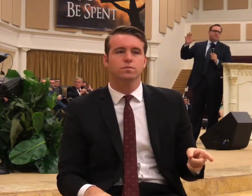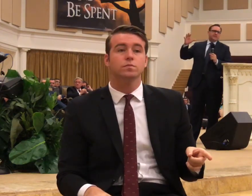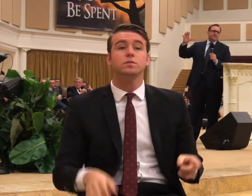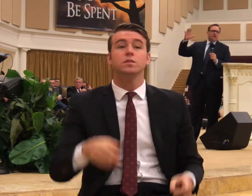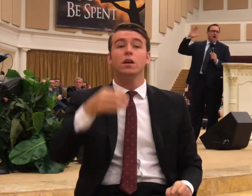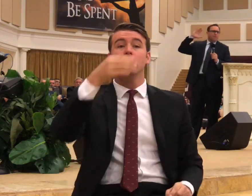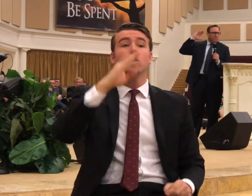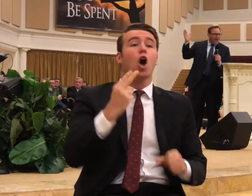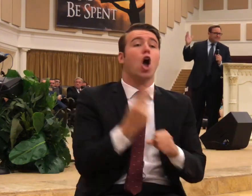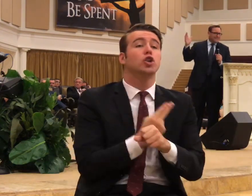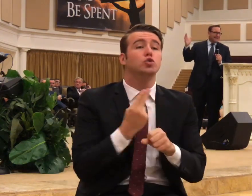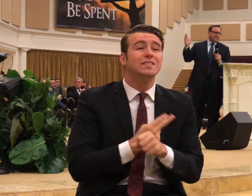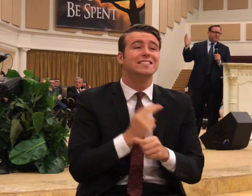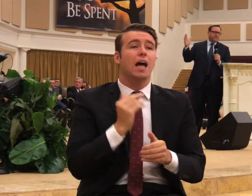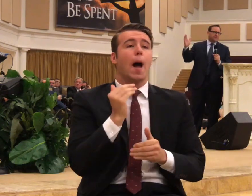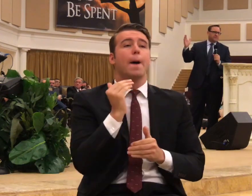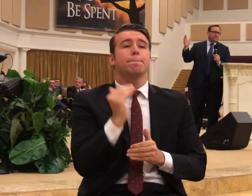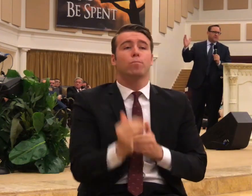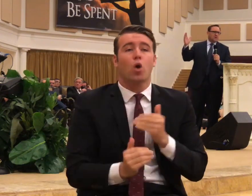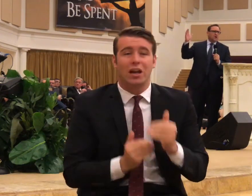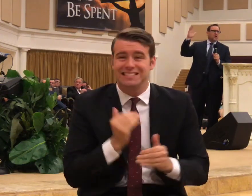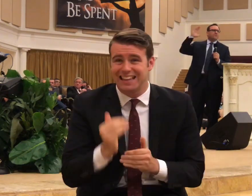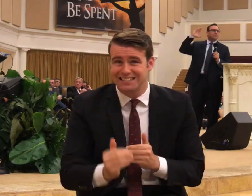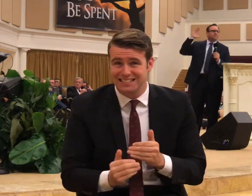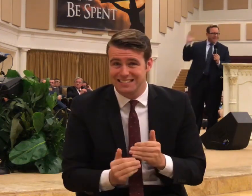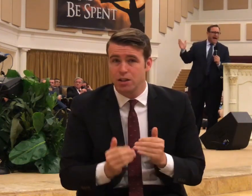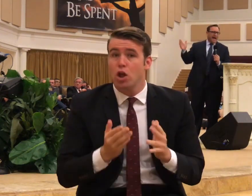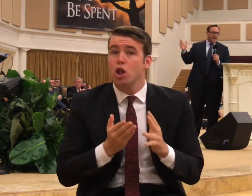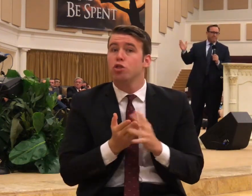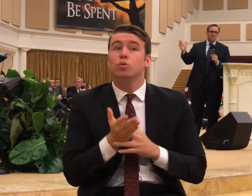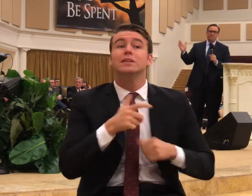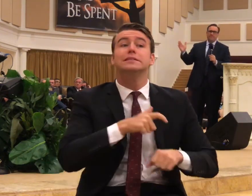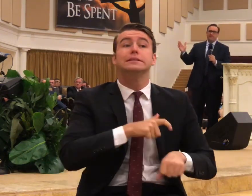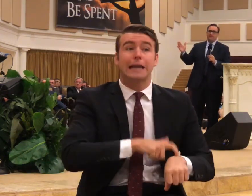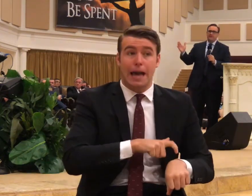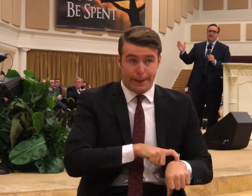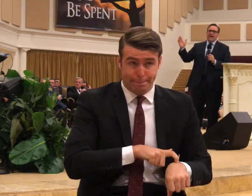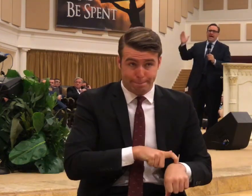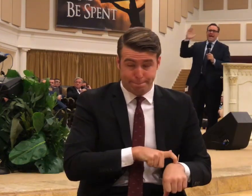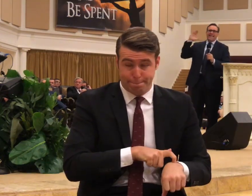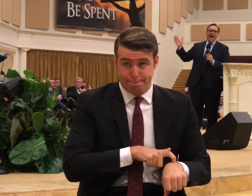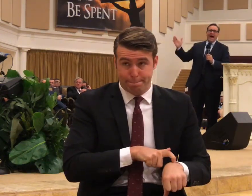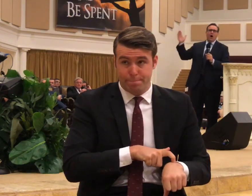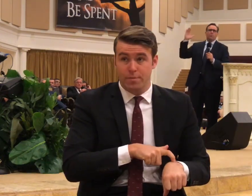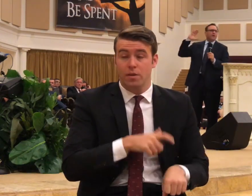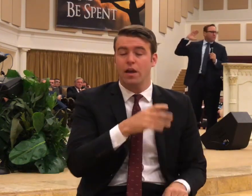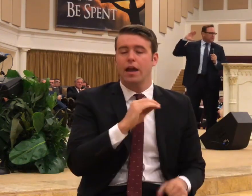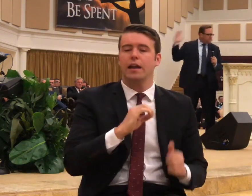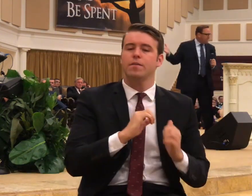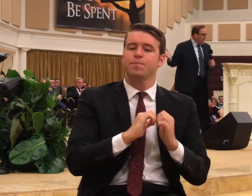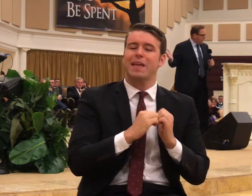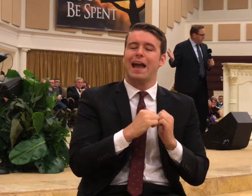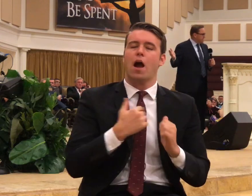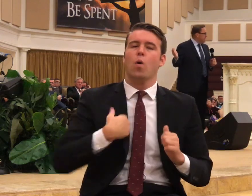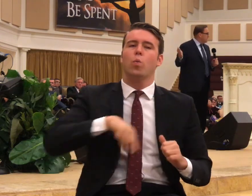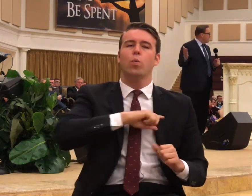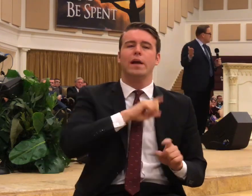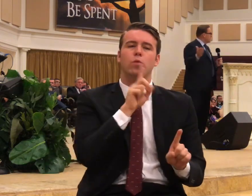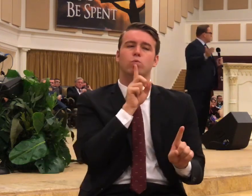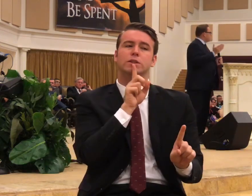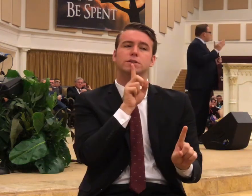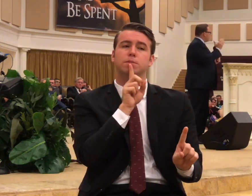God uses a process through time and how we